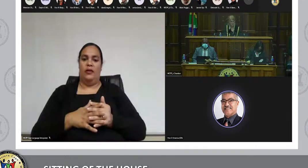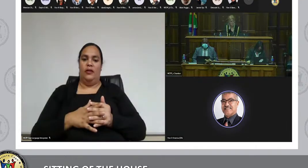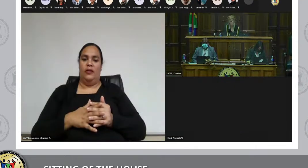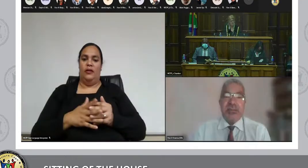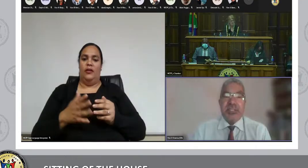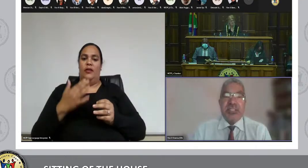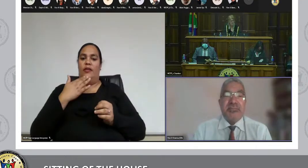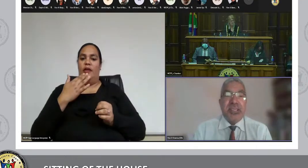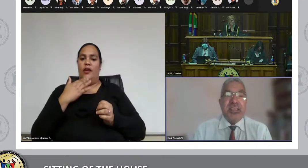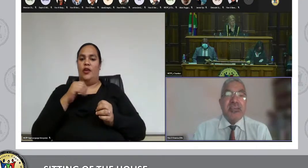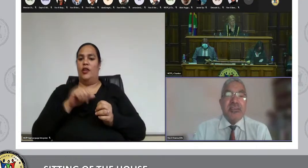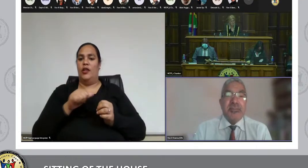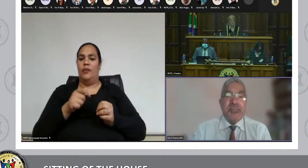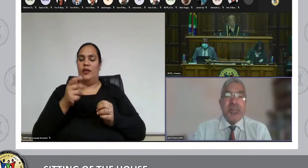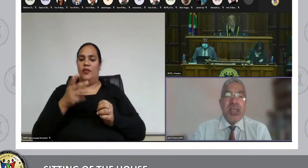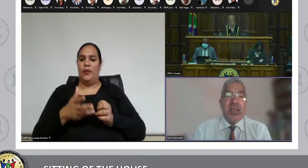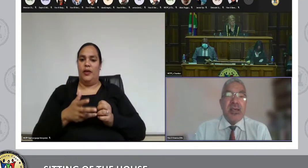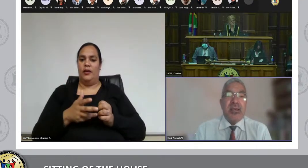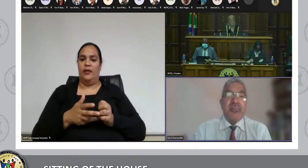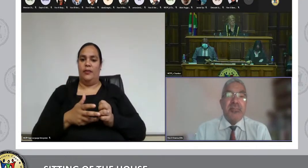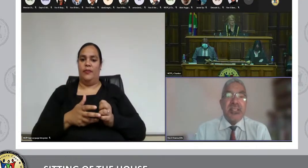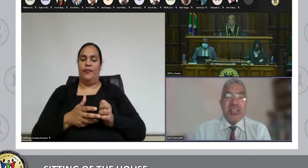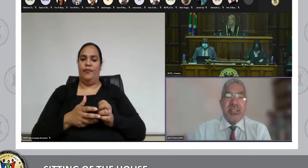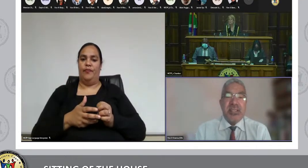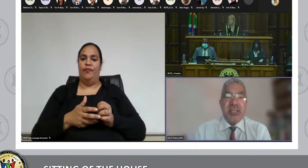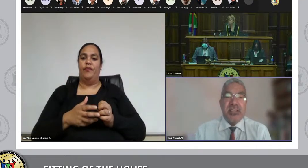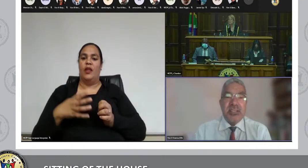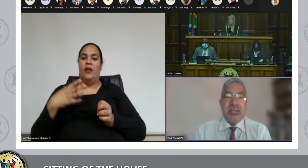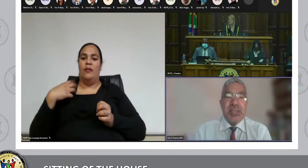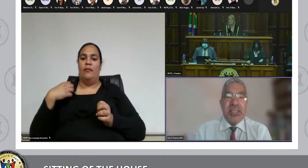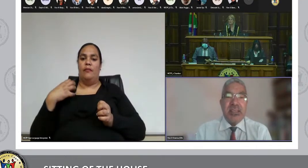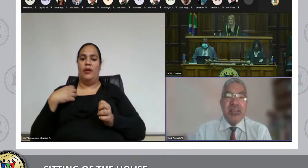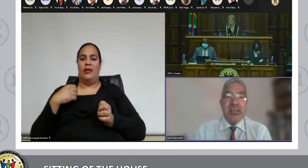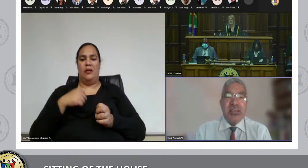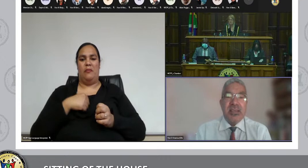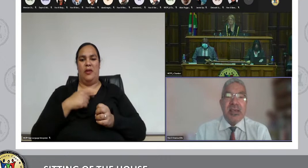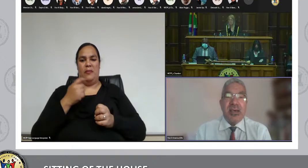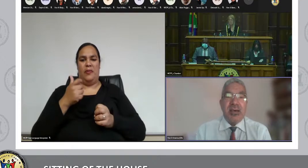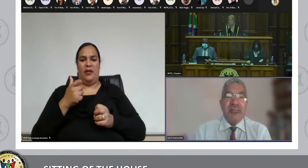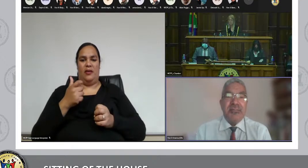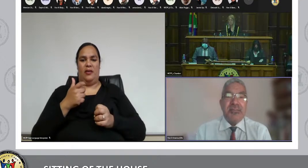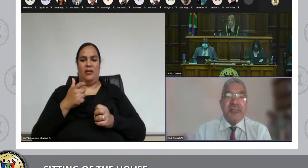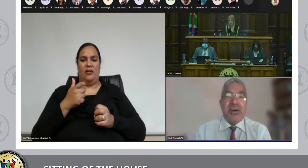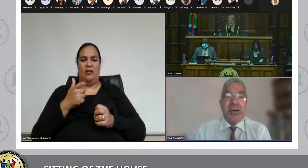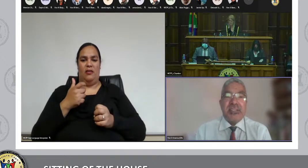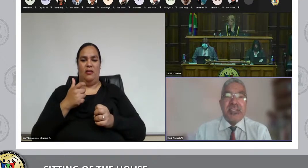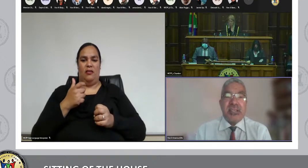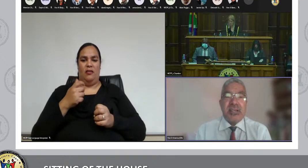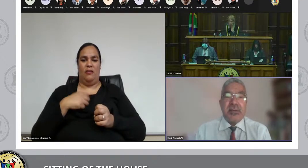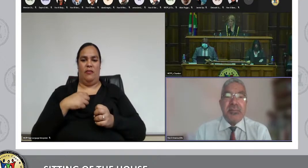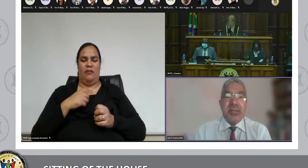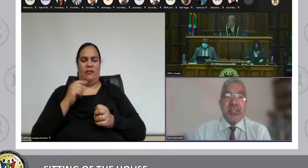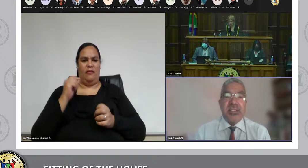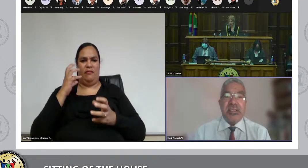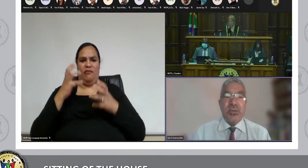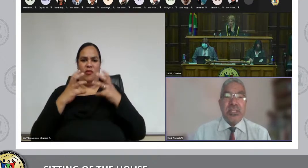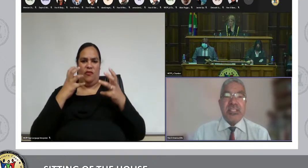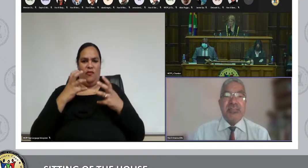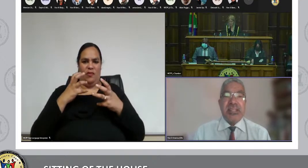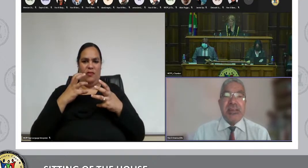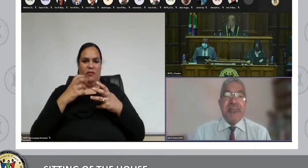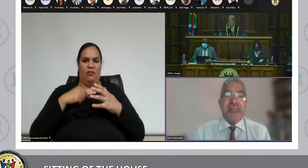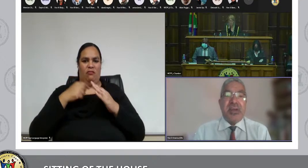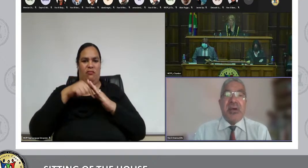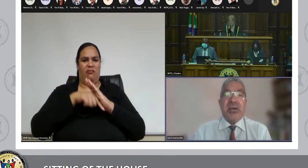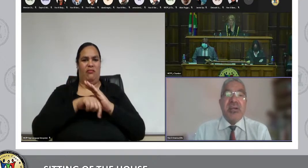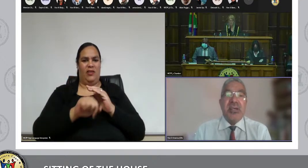Thank you, Deputy Speaker. Minister, ek is nou 'n bietjie verward in die konteks